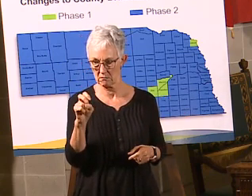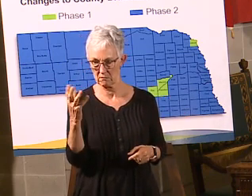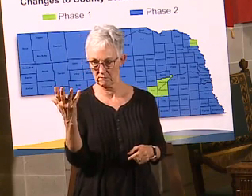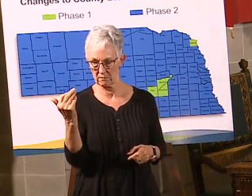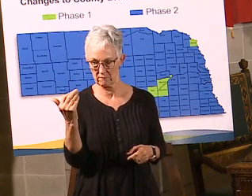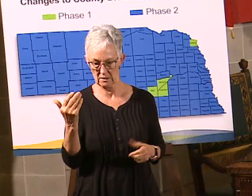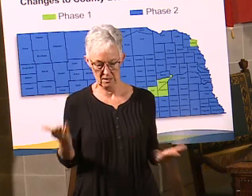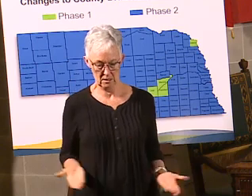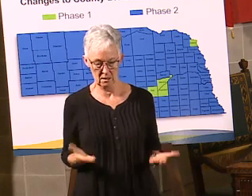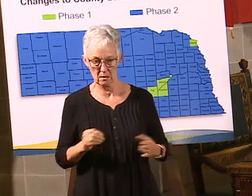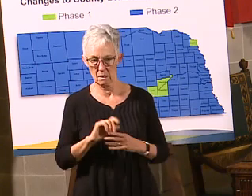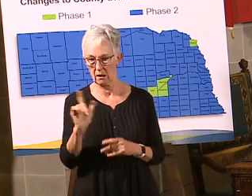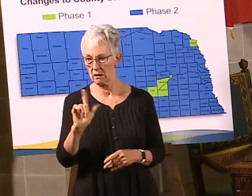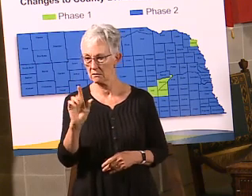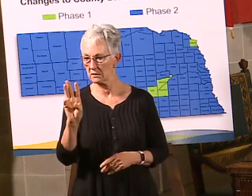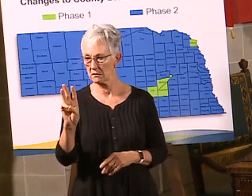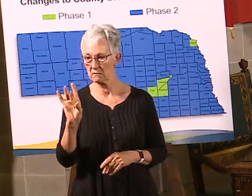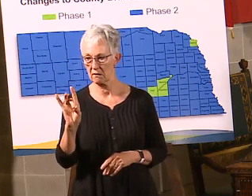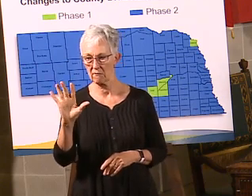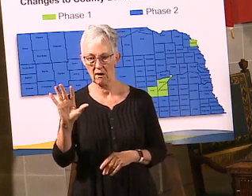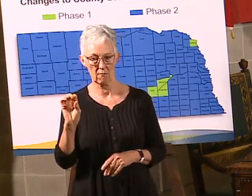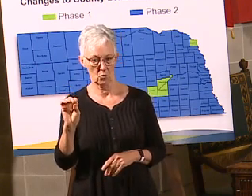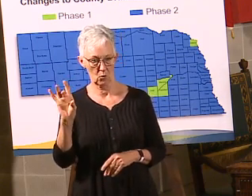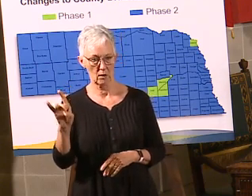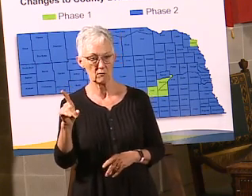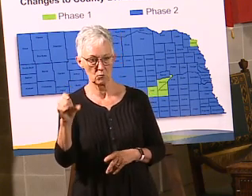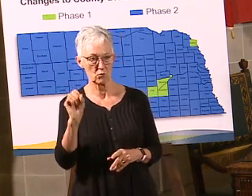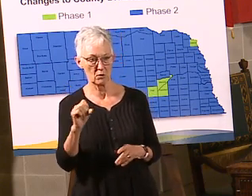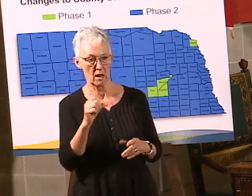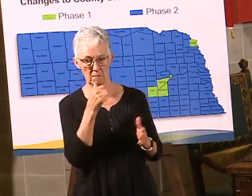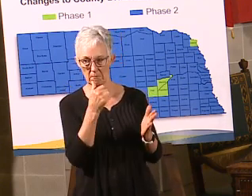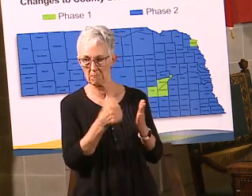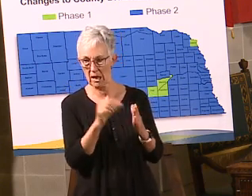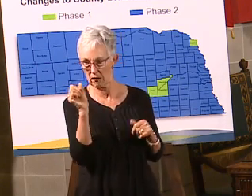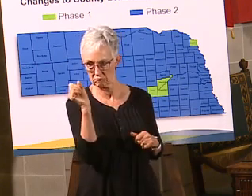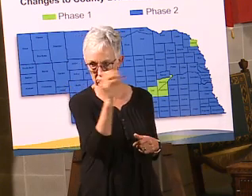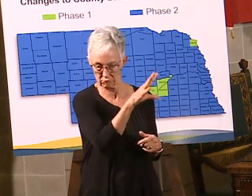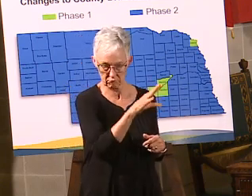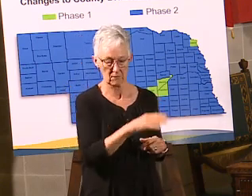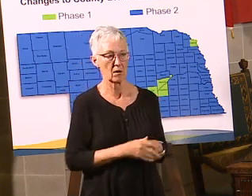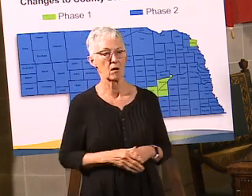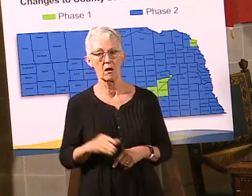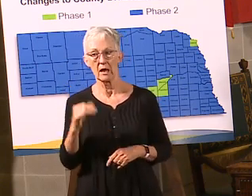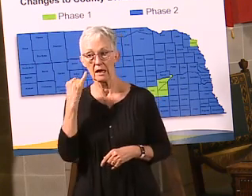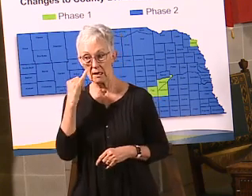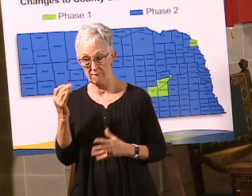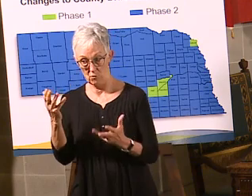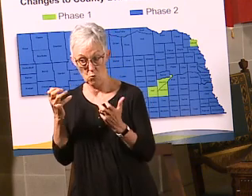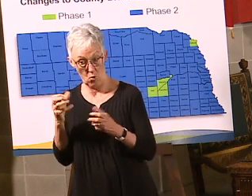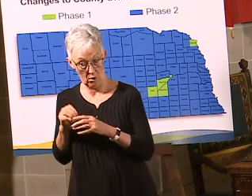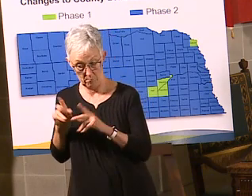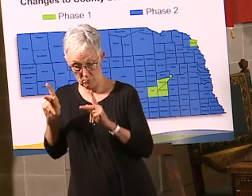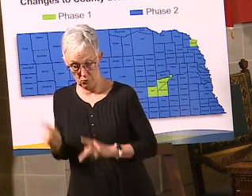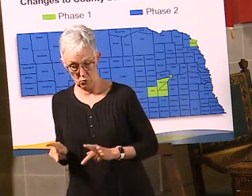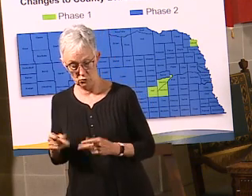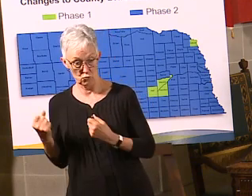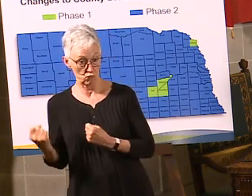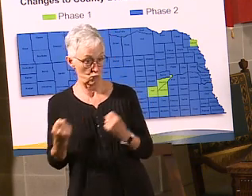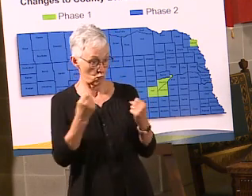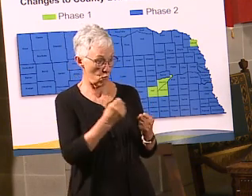68508. So go ahead and send those in. You can, if you want to drop them off in person, you can send an email